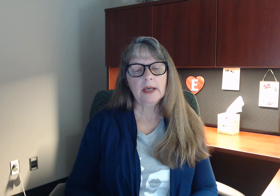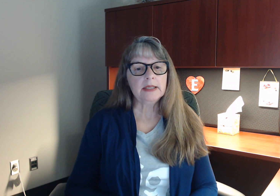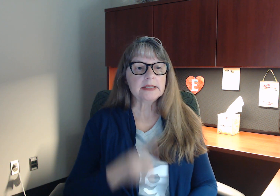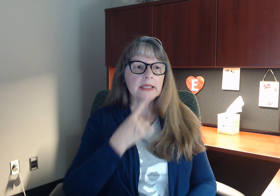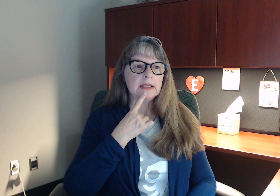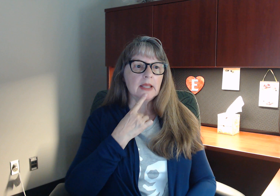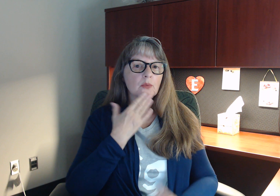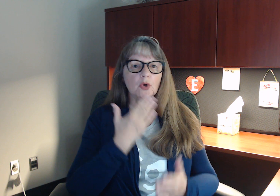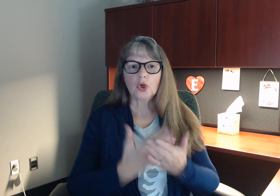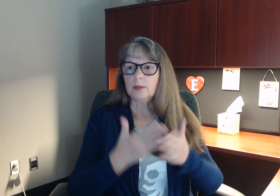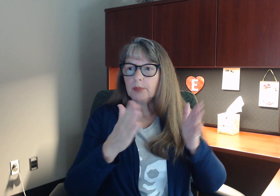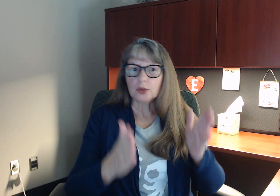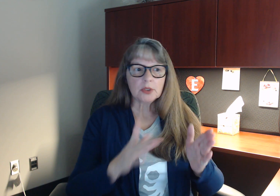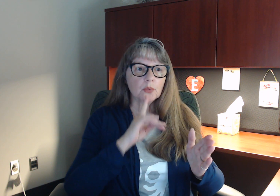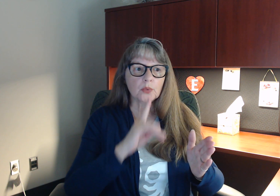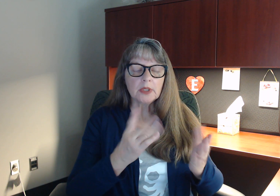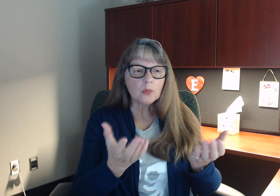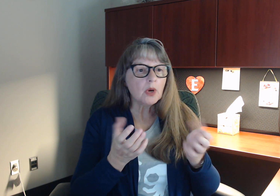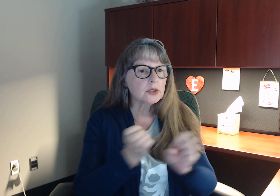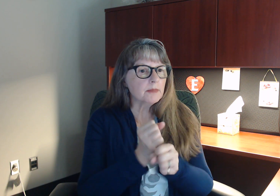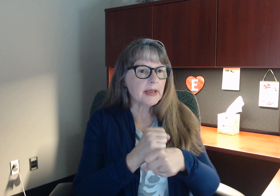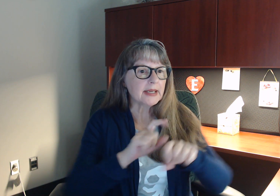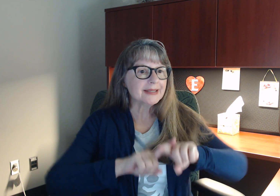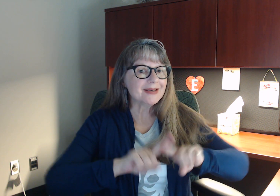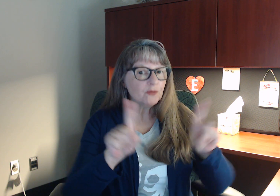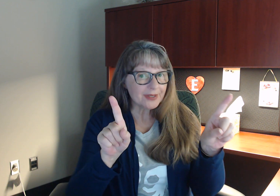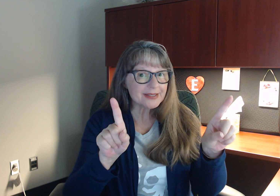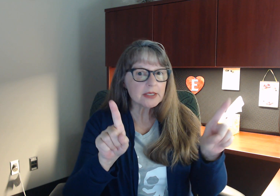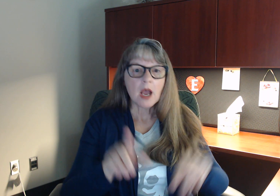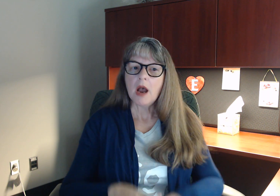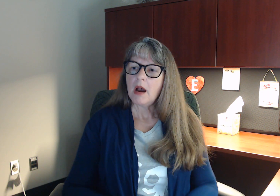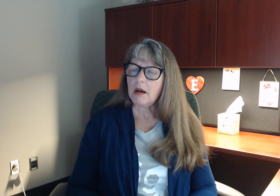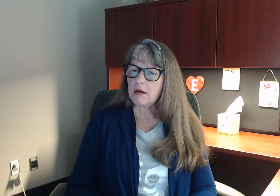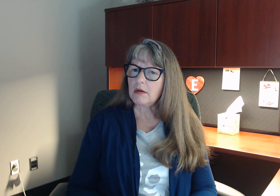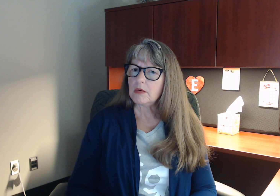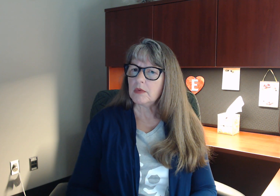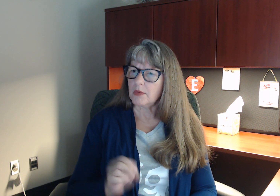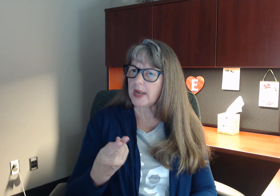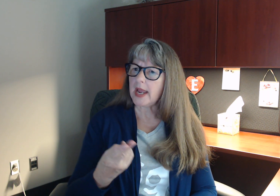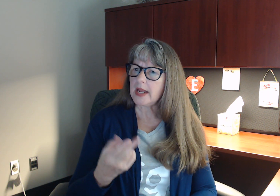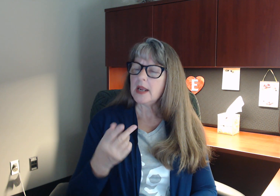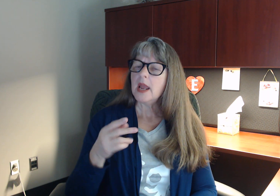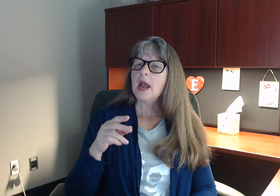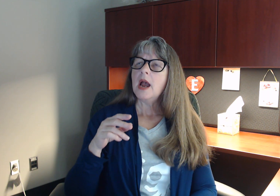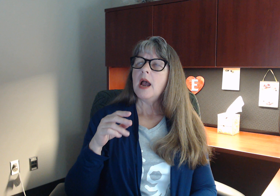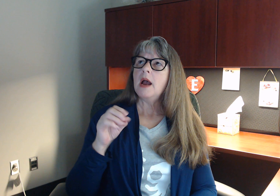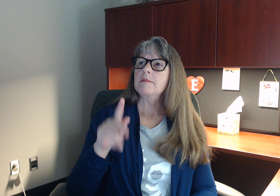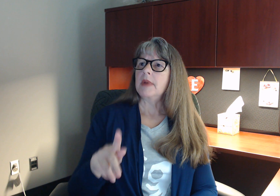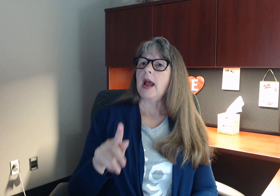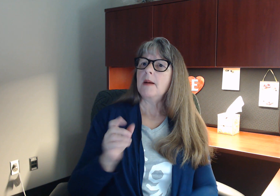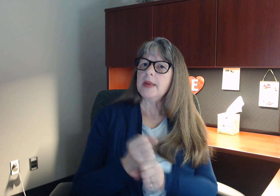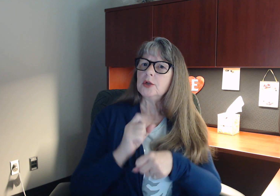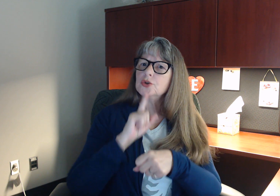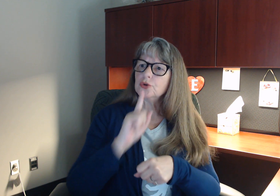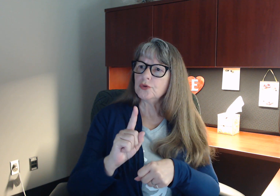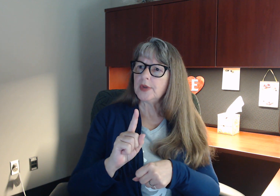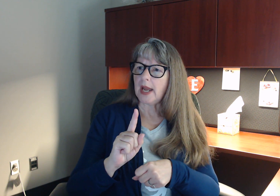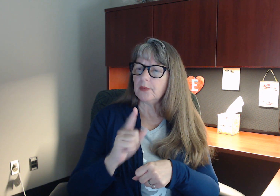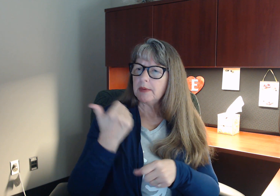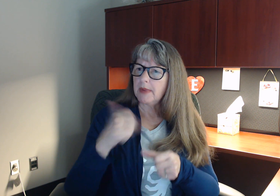said that they were a good person and really want to make a difference. Oh, okay. I'll make sure that I remember